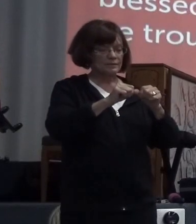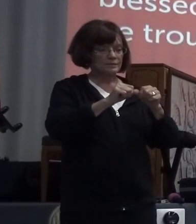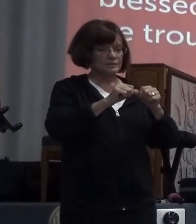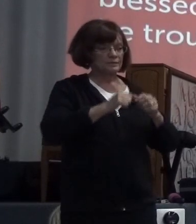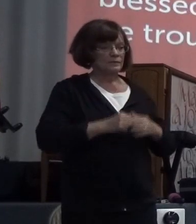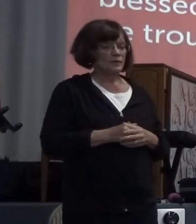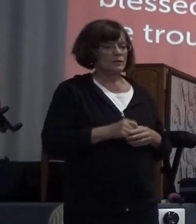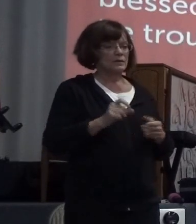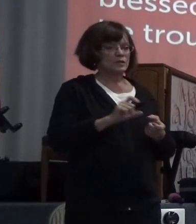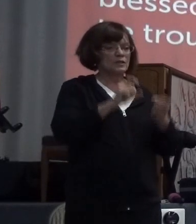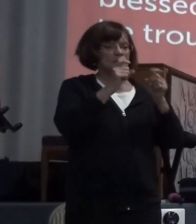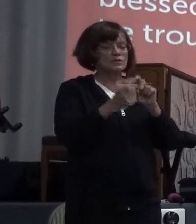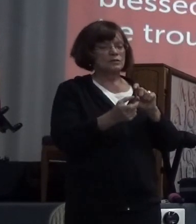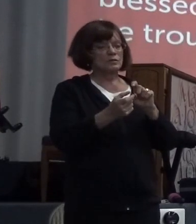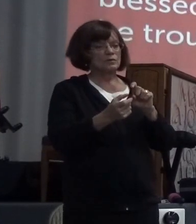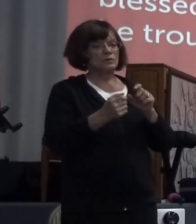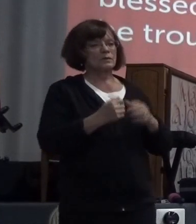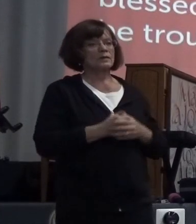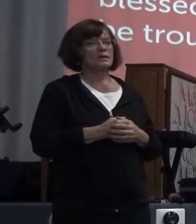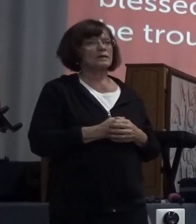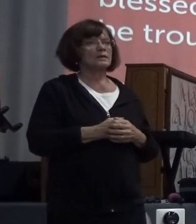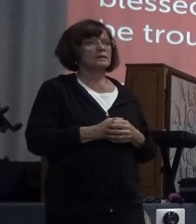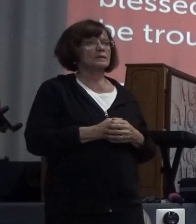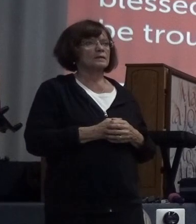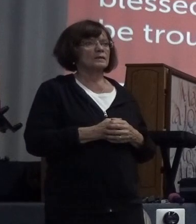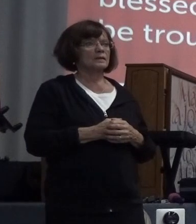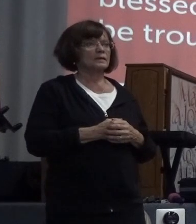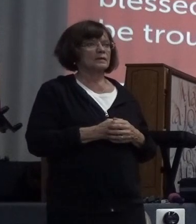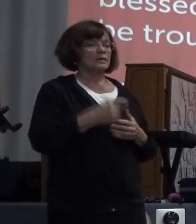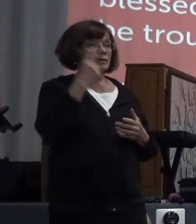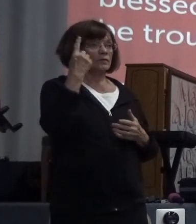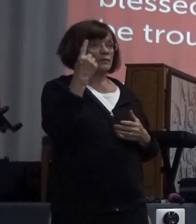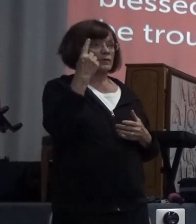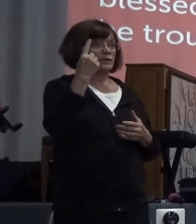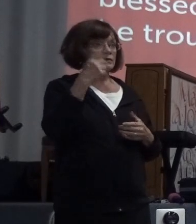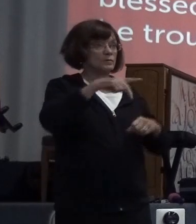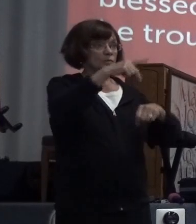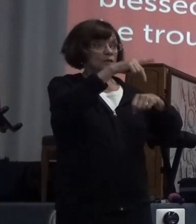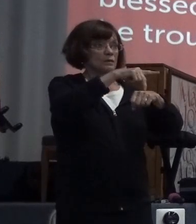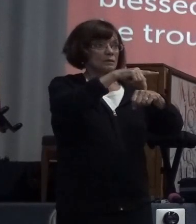jump to chapter 3, verse 13 and 14.